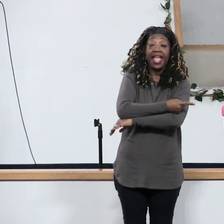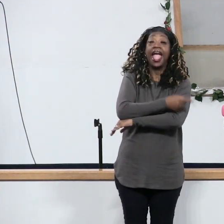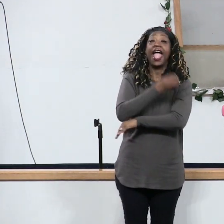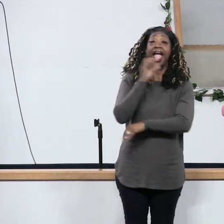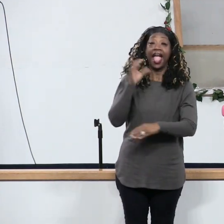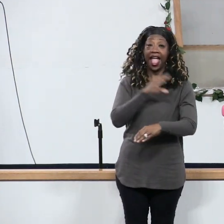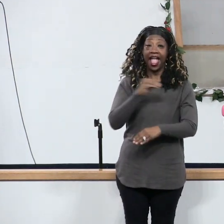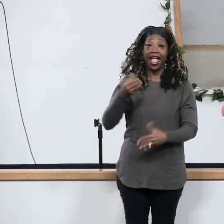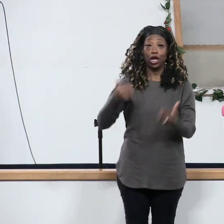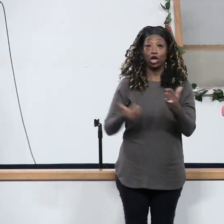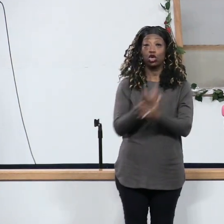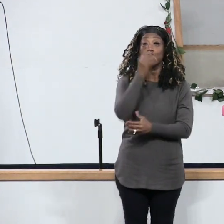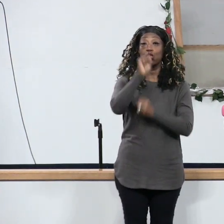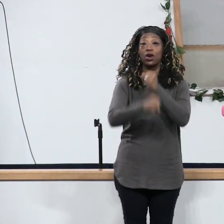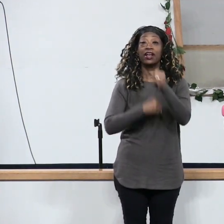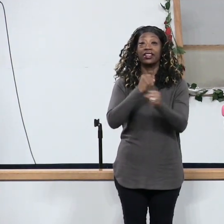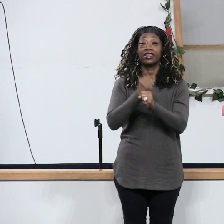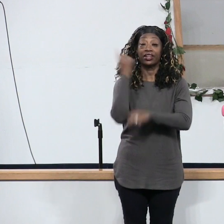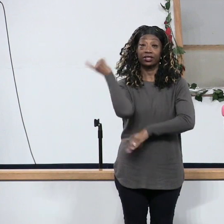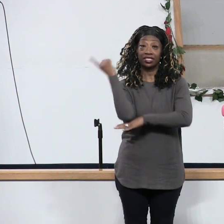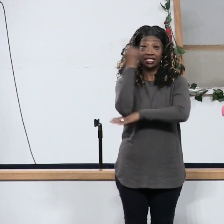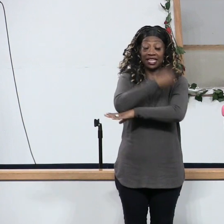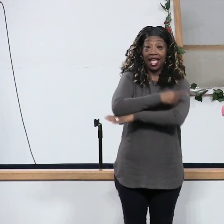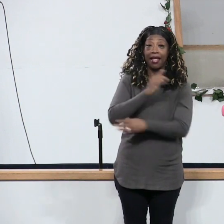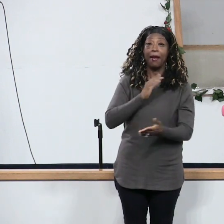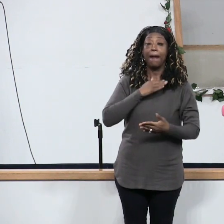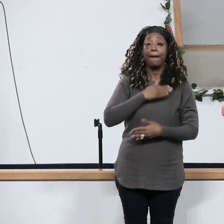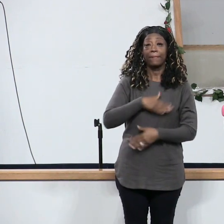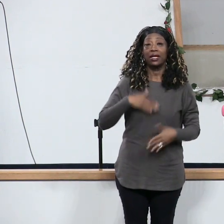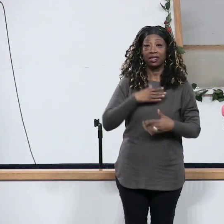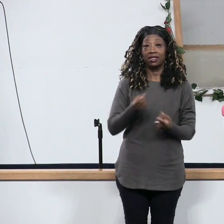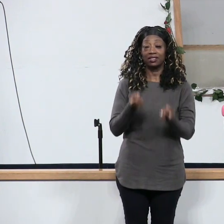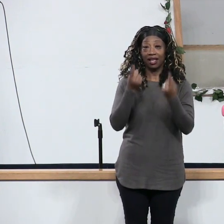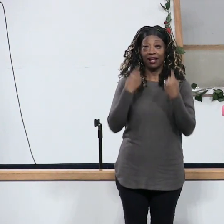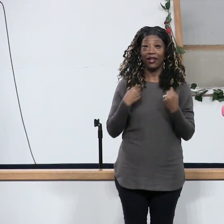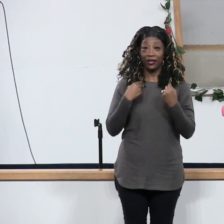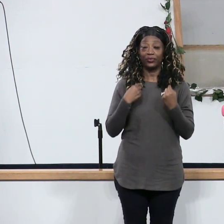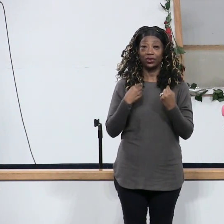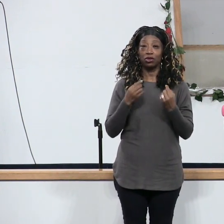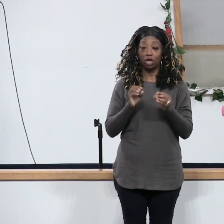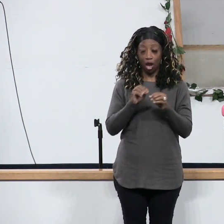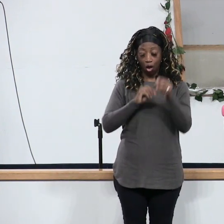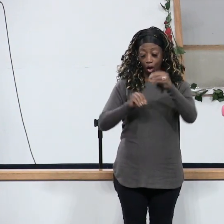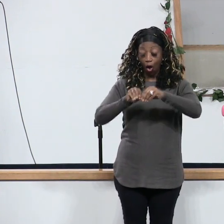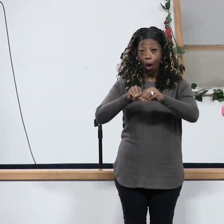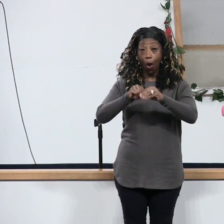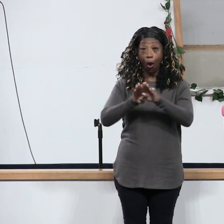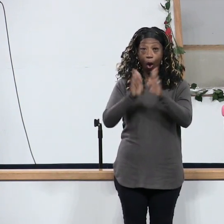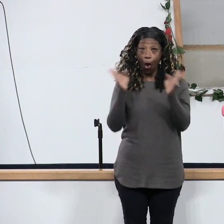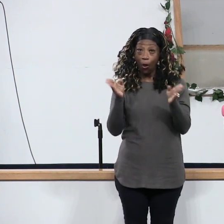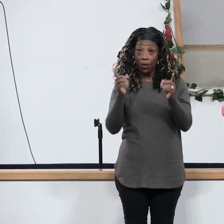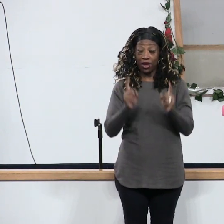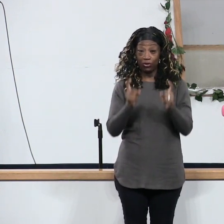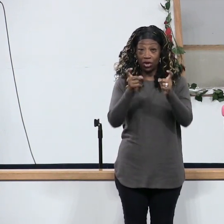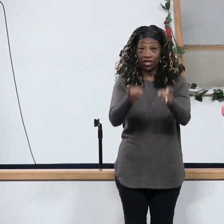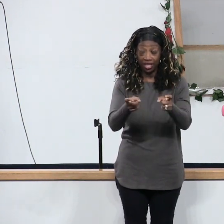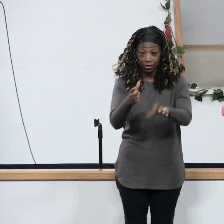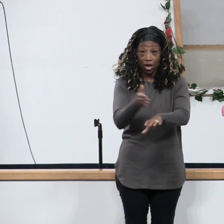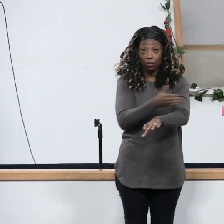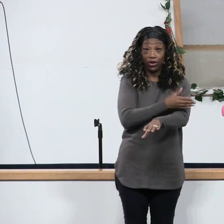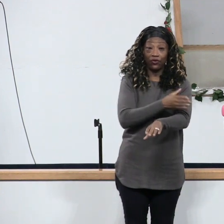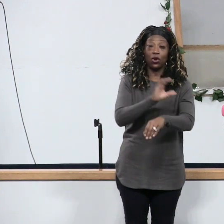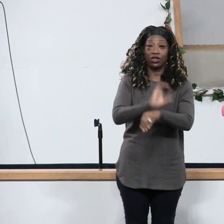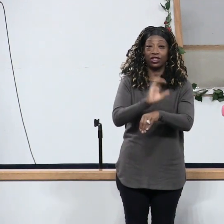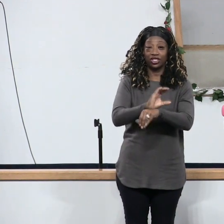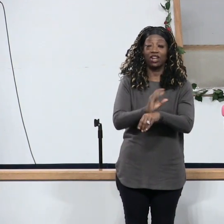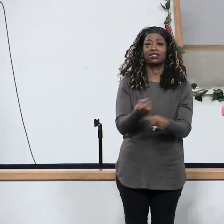Day. So please come on out. You can open up your gifts right before church, all right? And then come on and be able